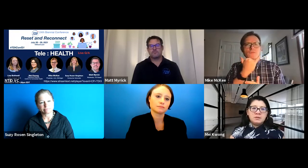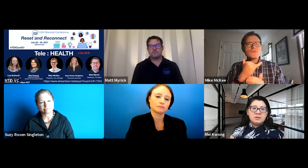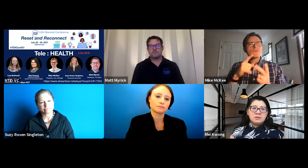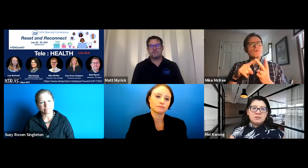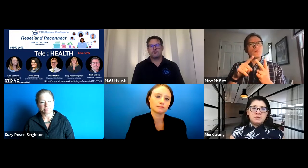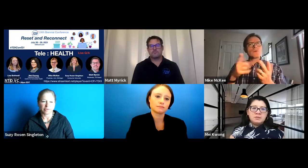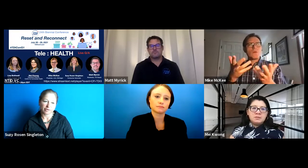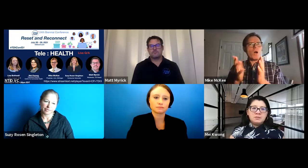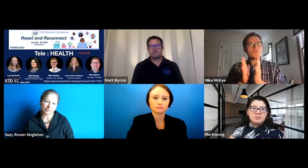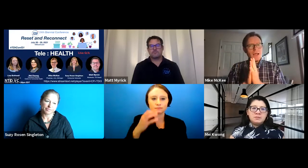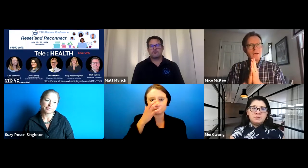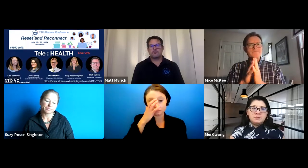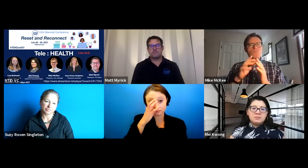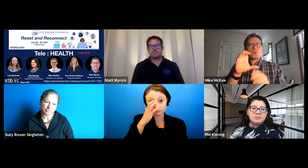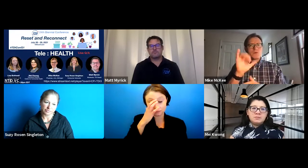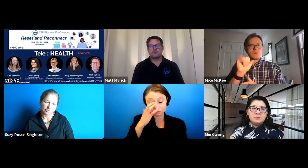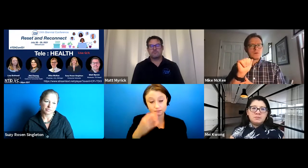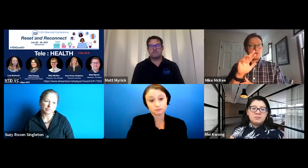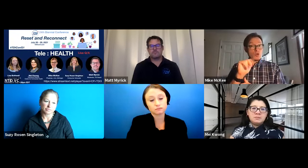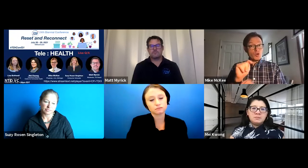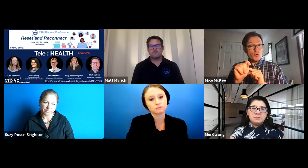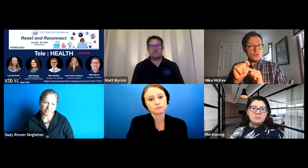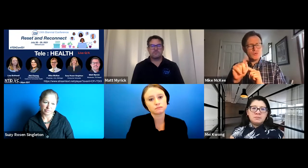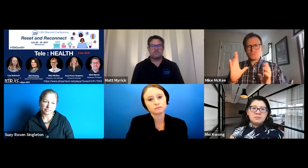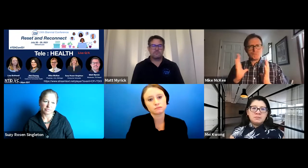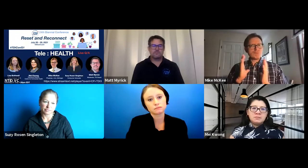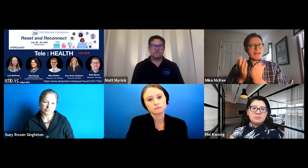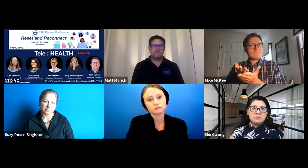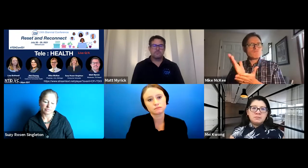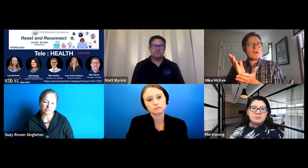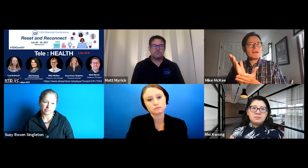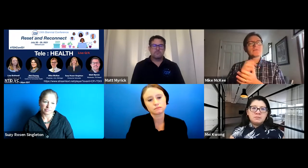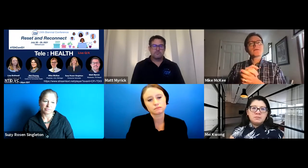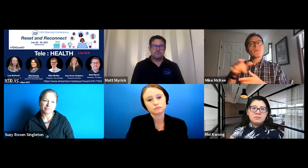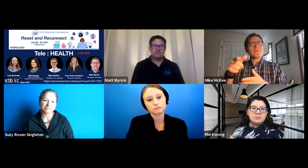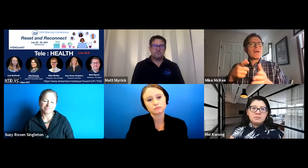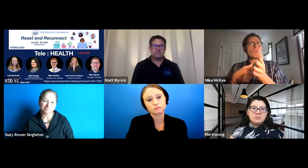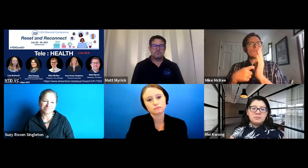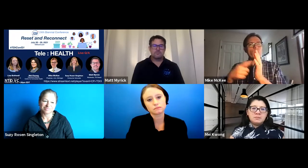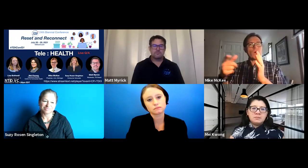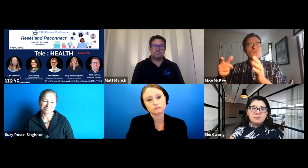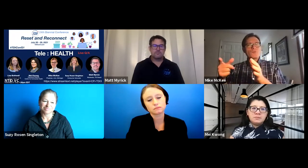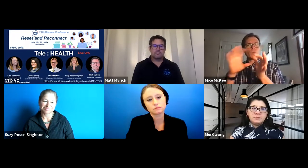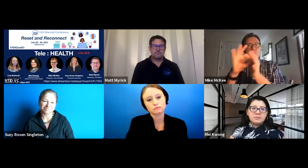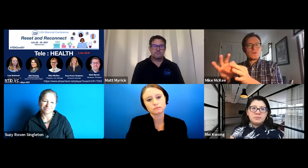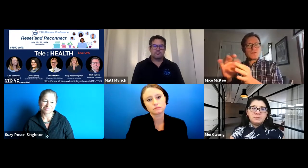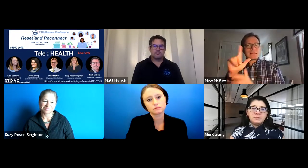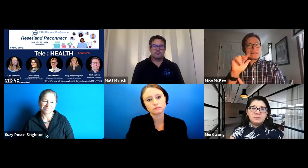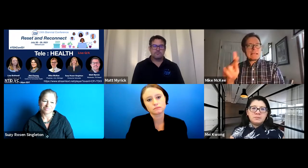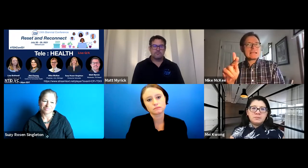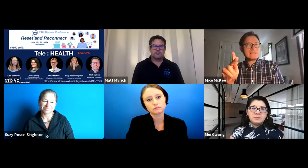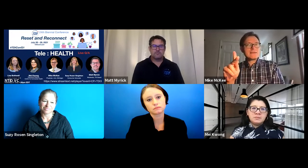it's not involved with Zoom Live, or on Zoom Live there are some errors. When the transcriptions, you can ask for CART